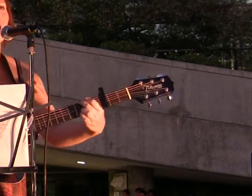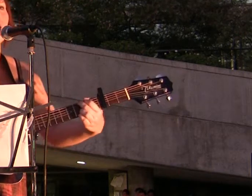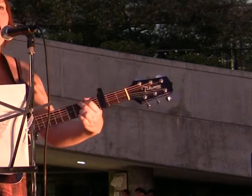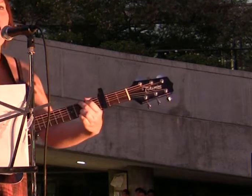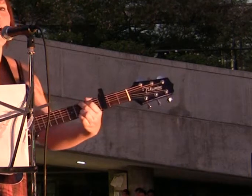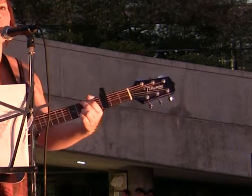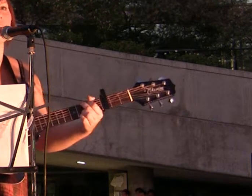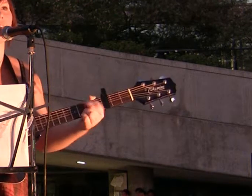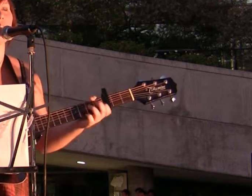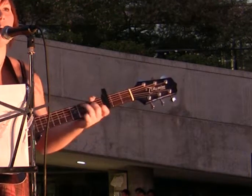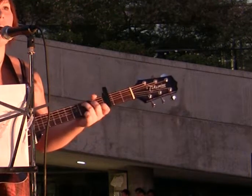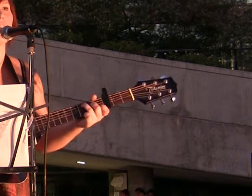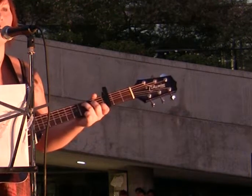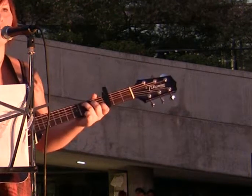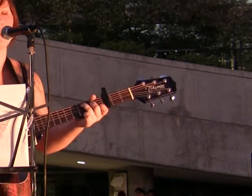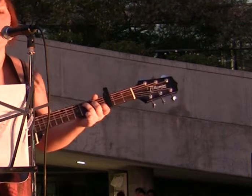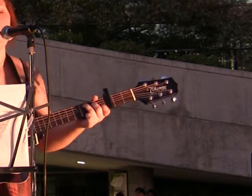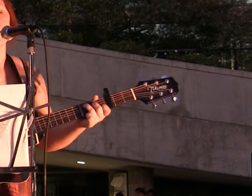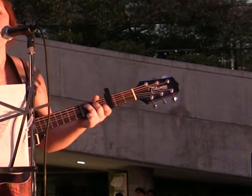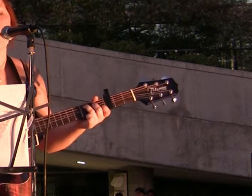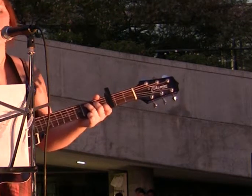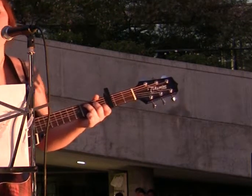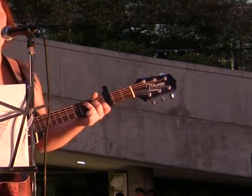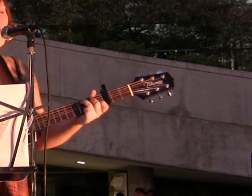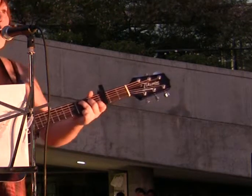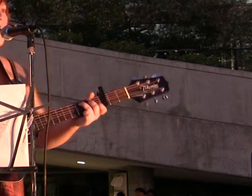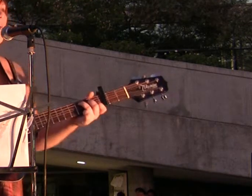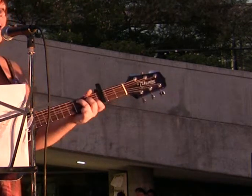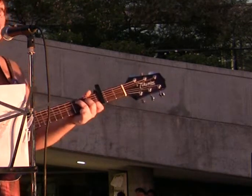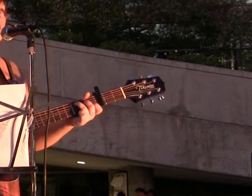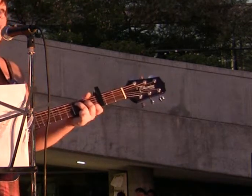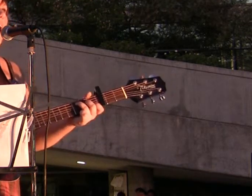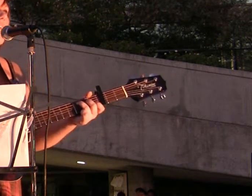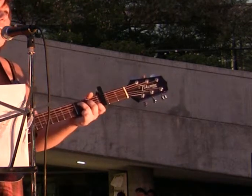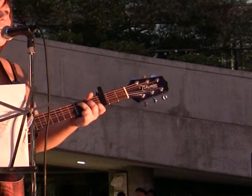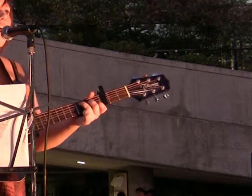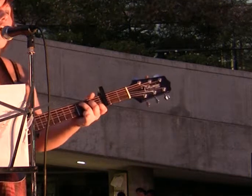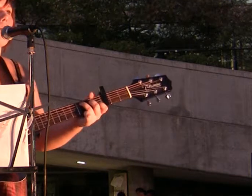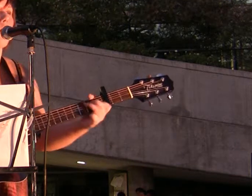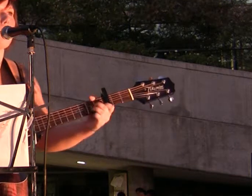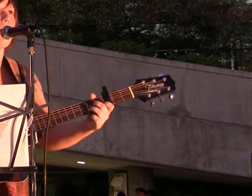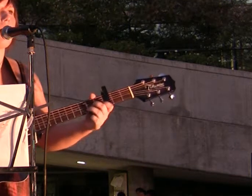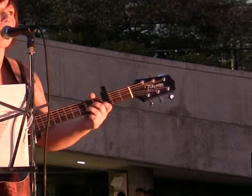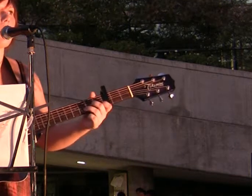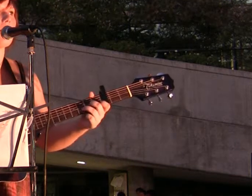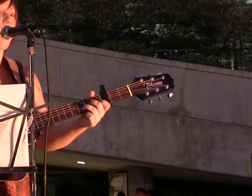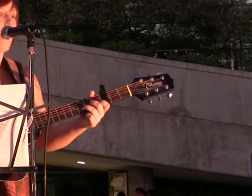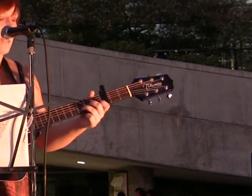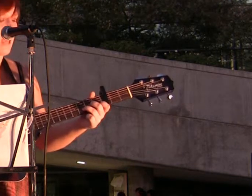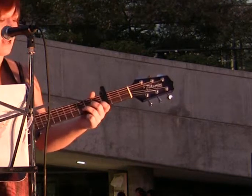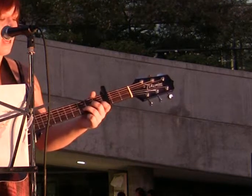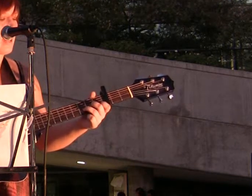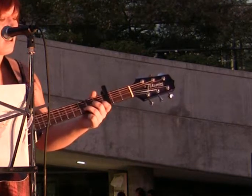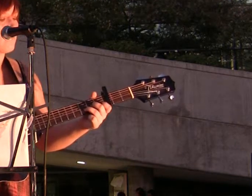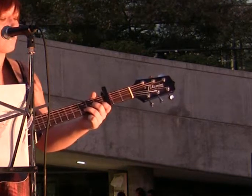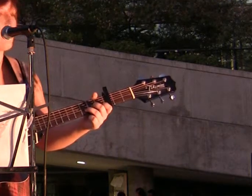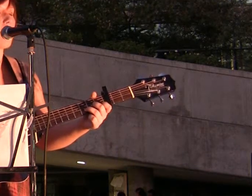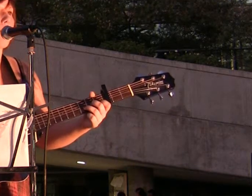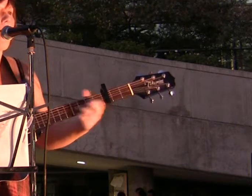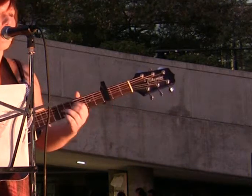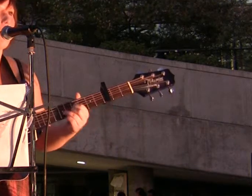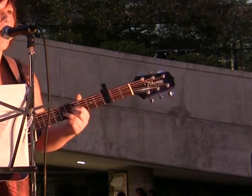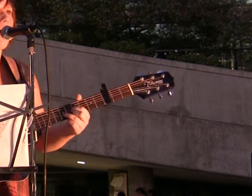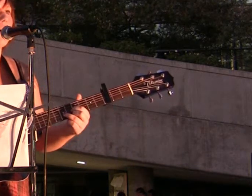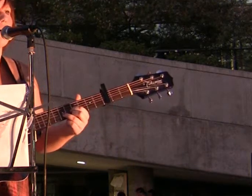we put an end to it. Yeah, there'll be no more pointless fighting, no more money running, and we'll